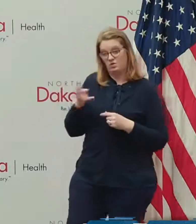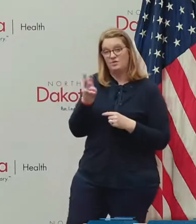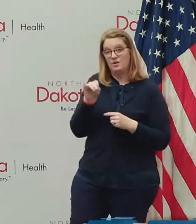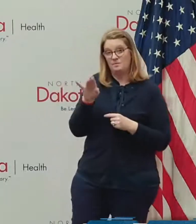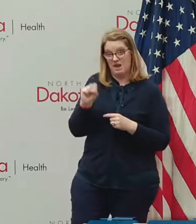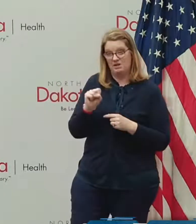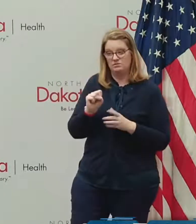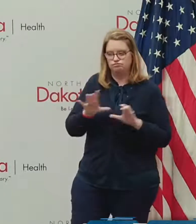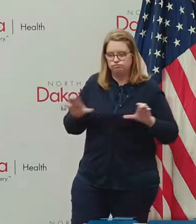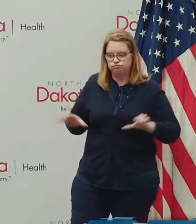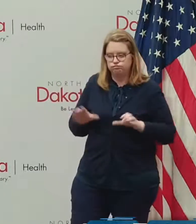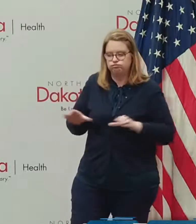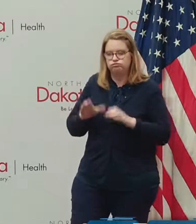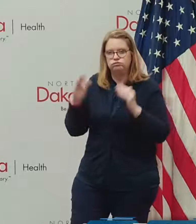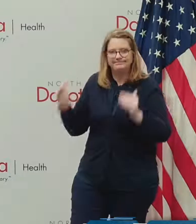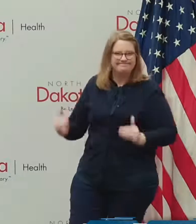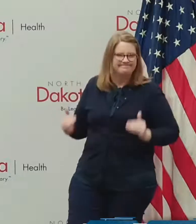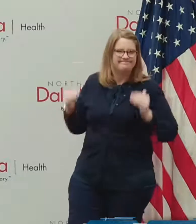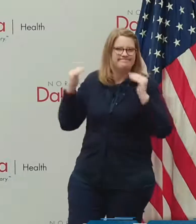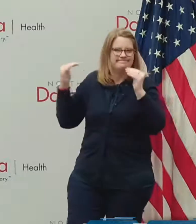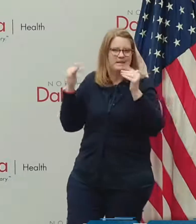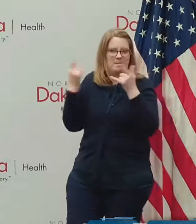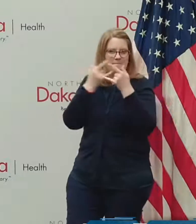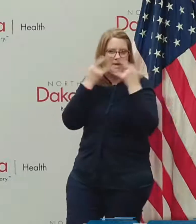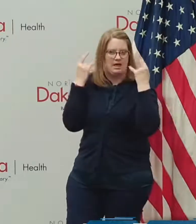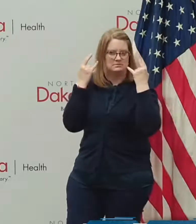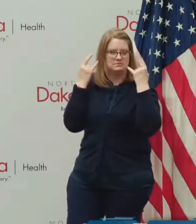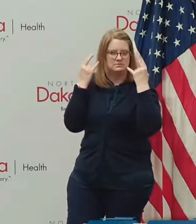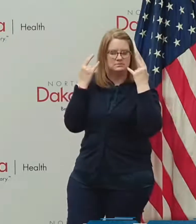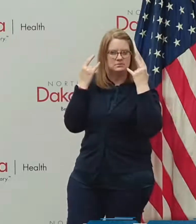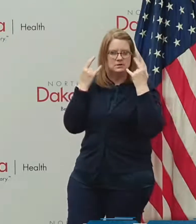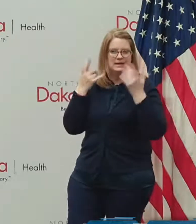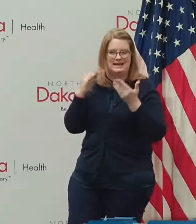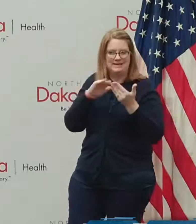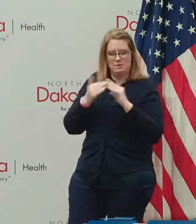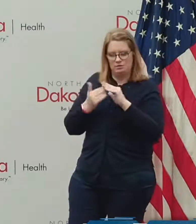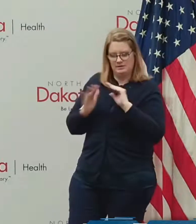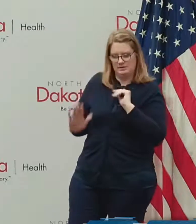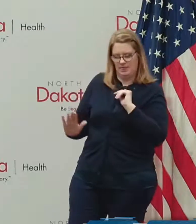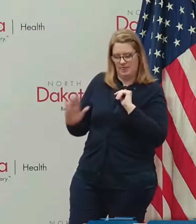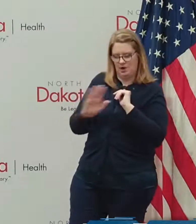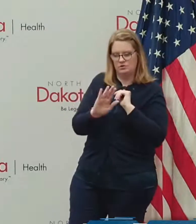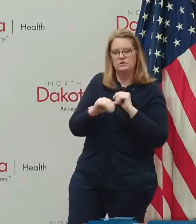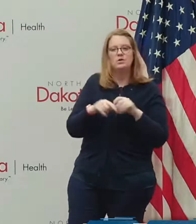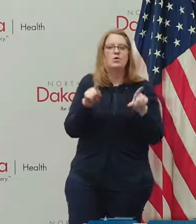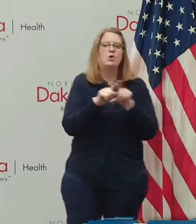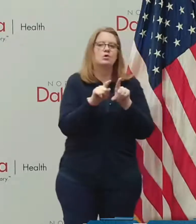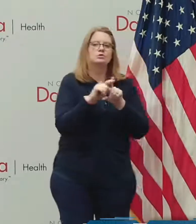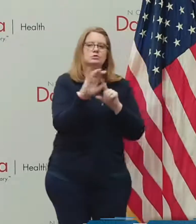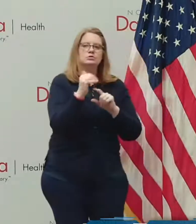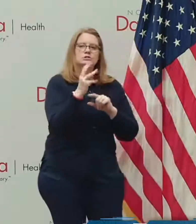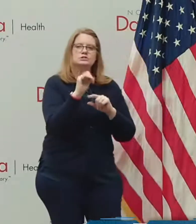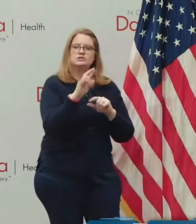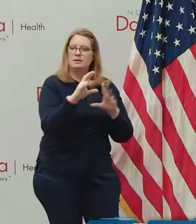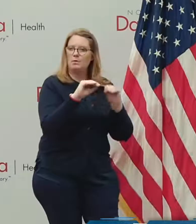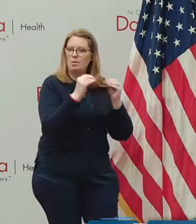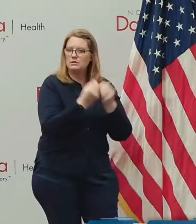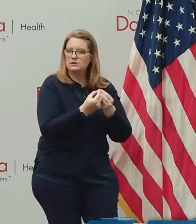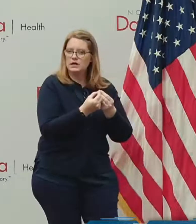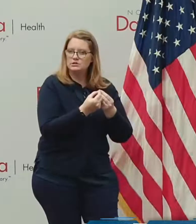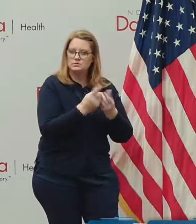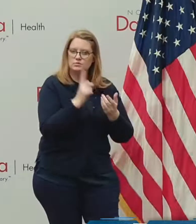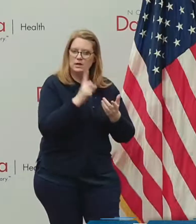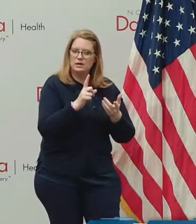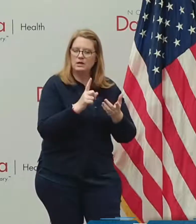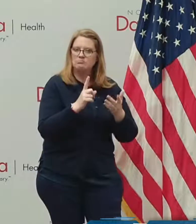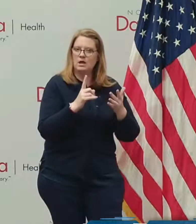to address increased mask usage in their communities. We've also seen chamber organizations step up from across